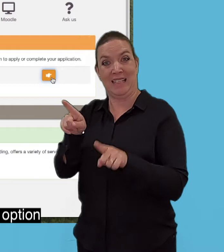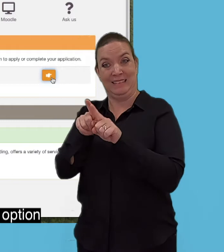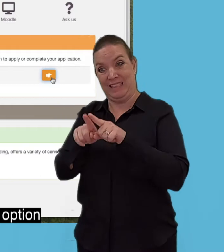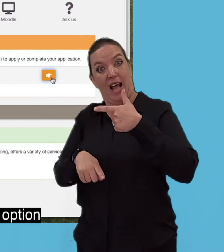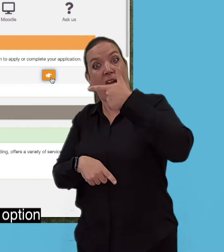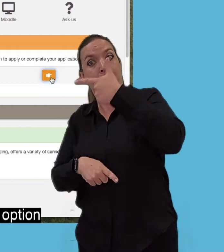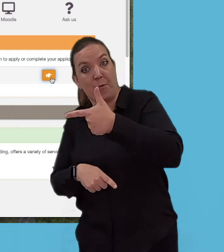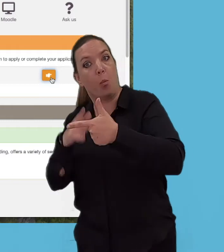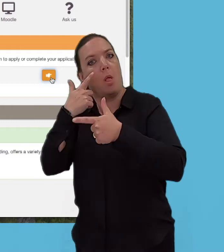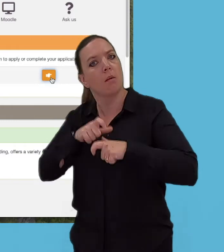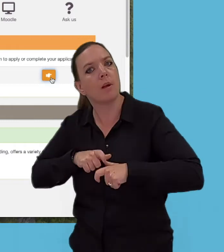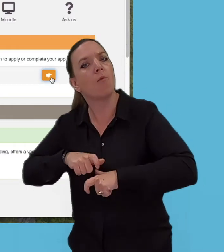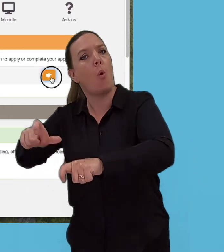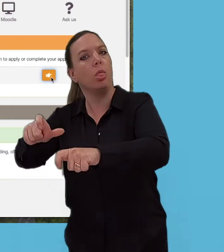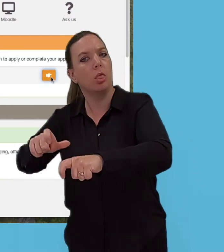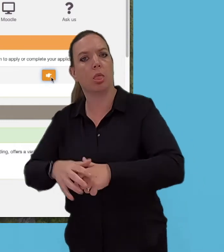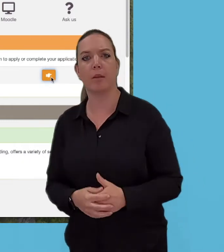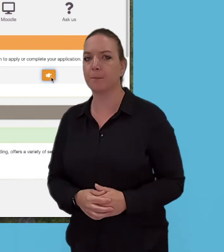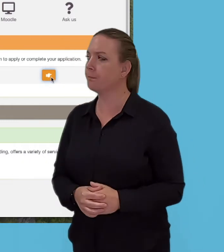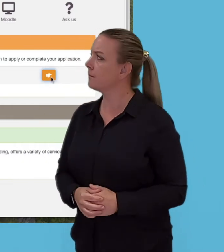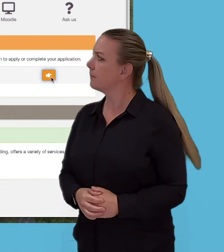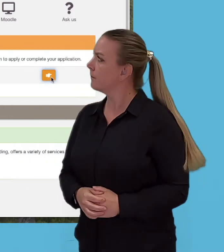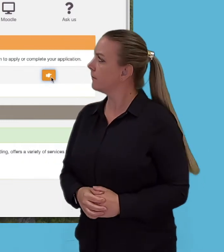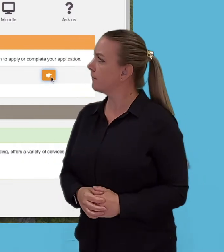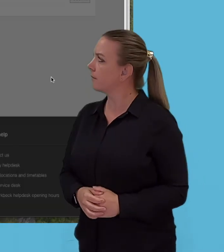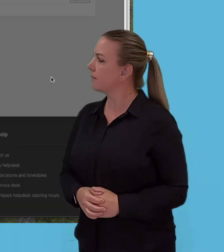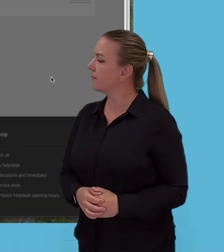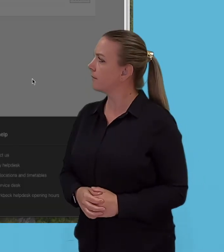pointing finger option will still be there.